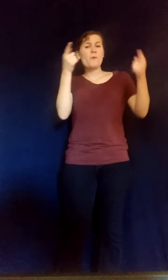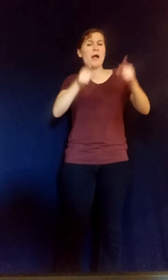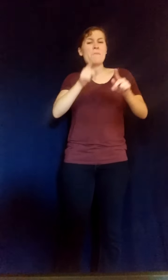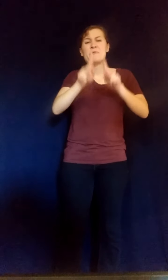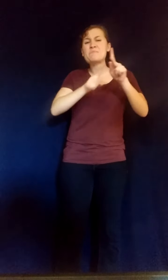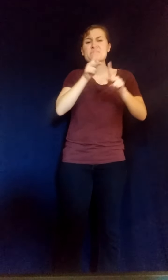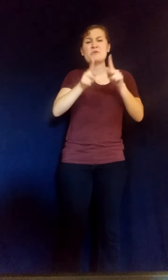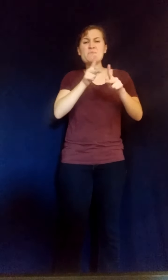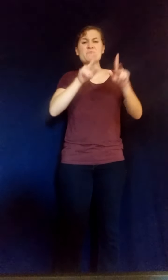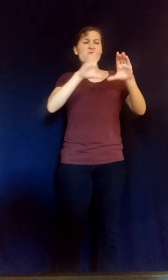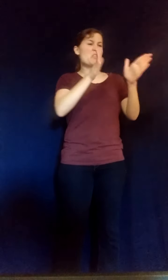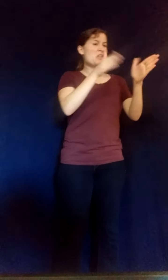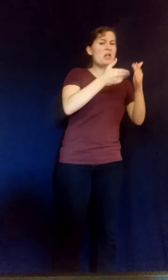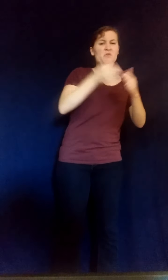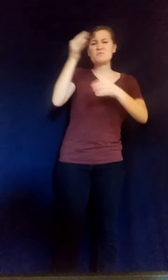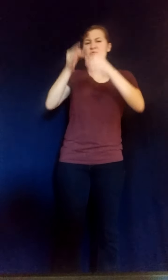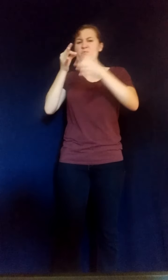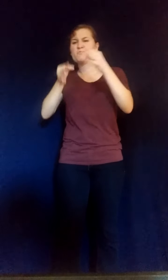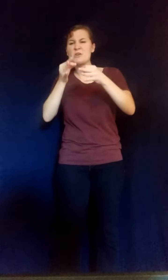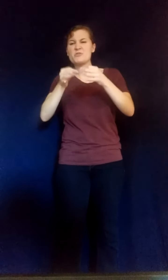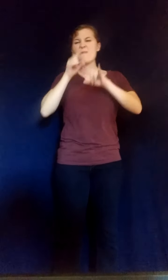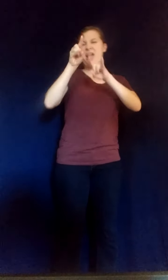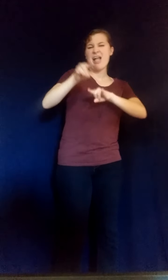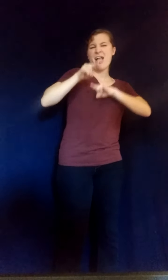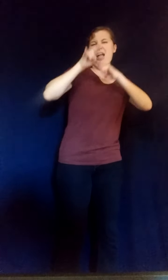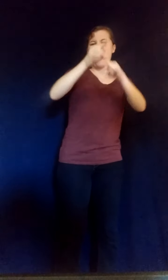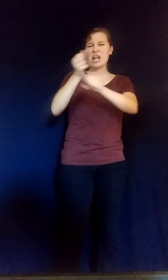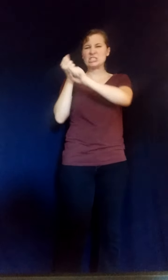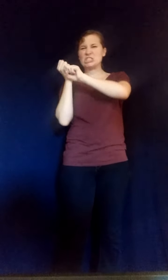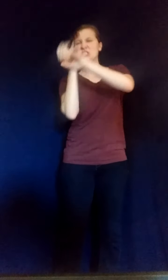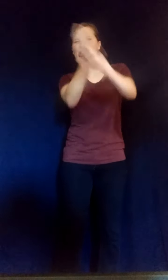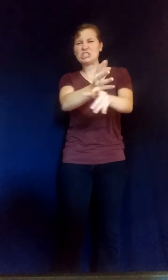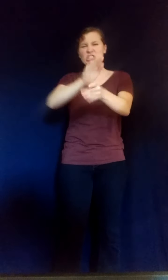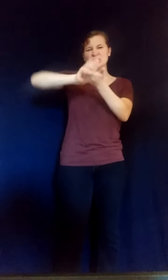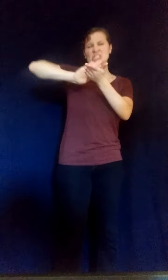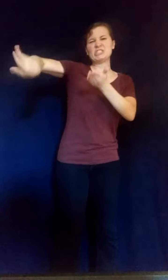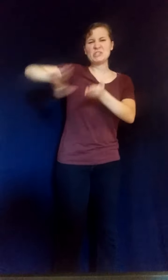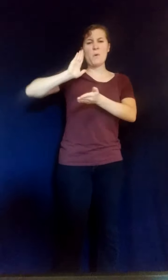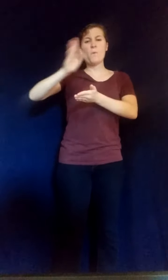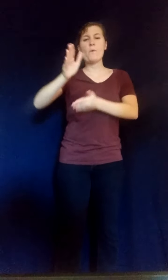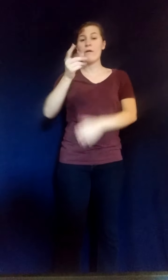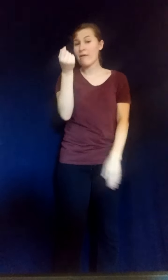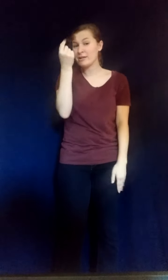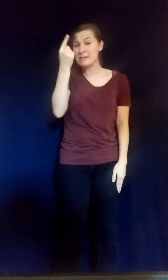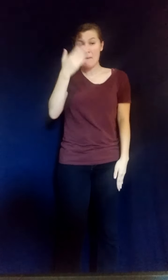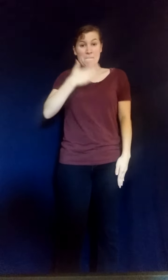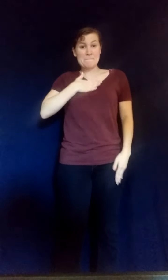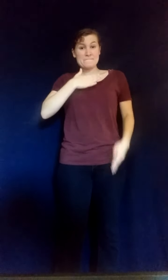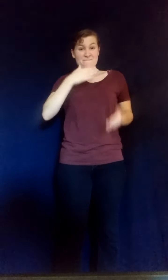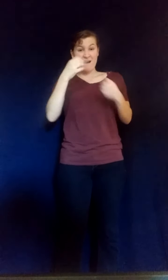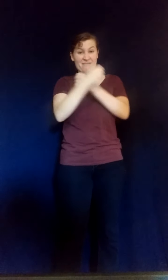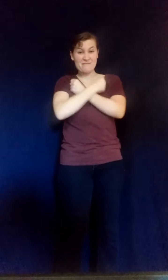laugh you right out of their classrooms and scorn you out of their courtrooms. But my love serves as an eviction notice